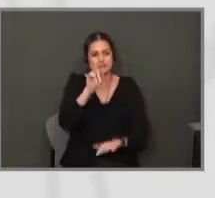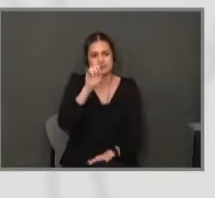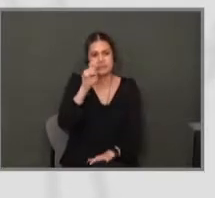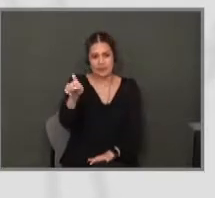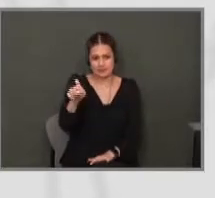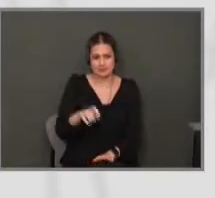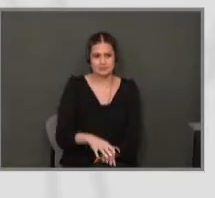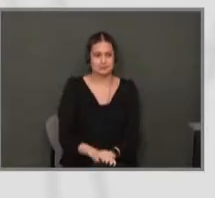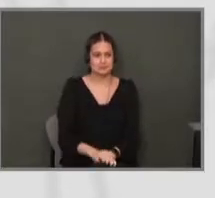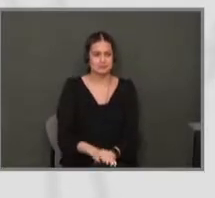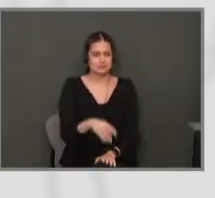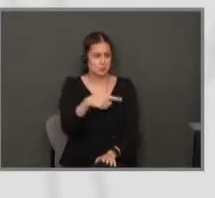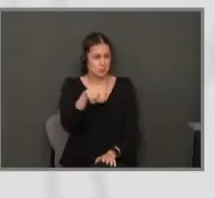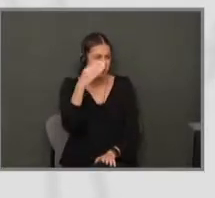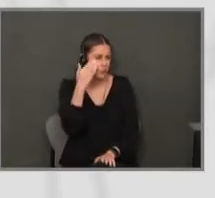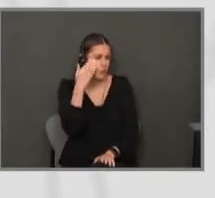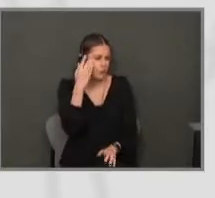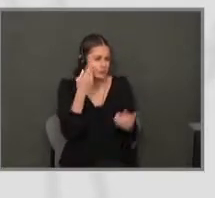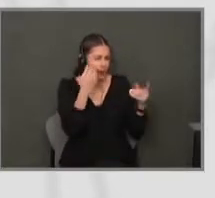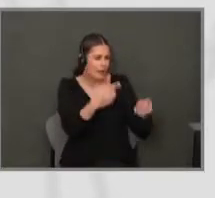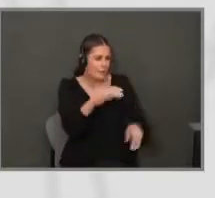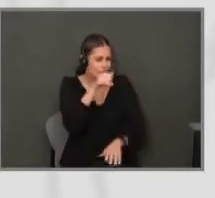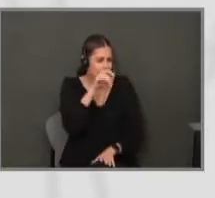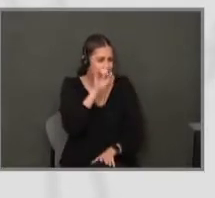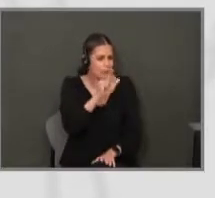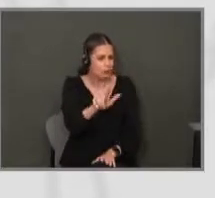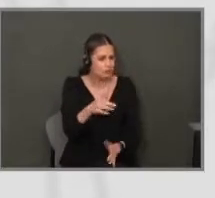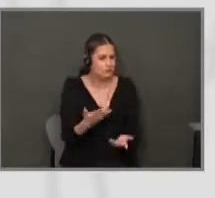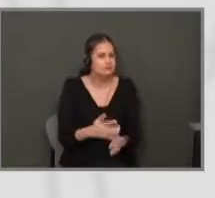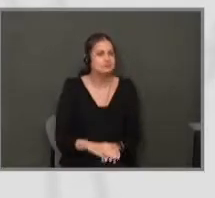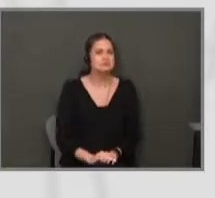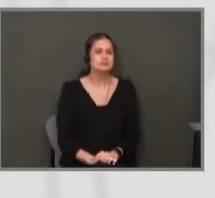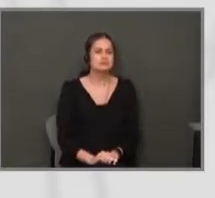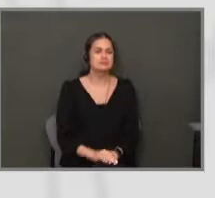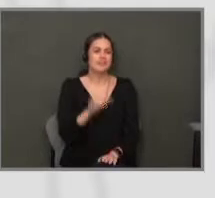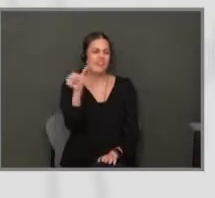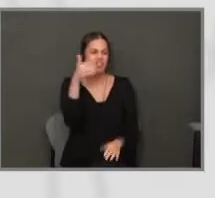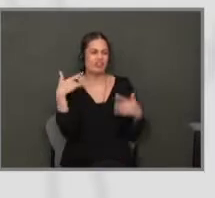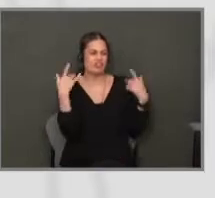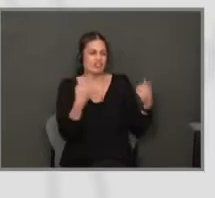does anybody else know what else was happening in April when the council was having this discussion?